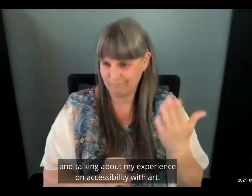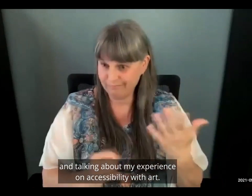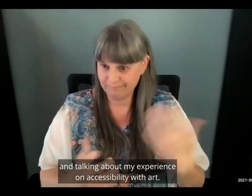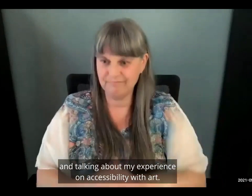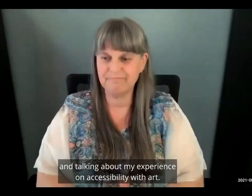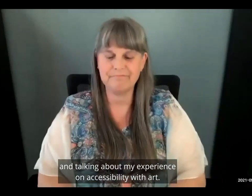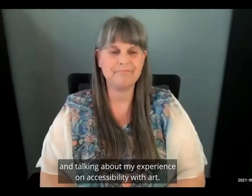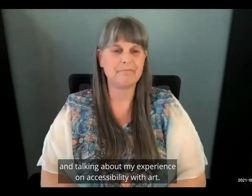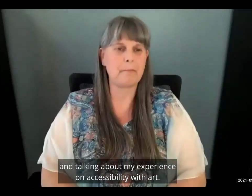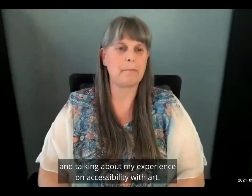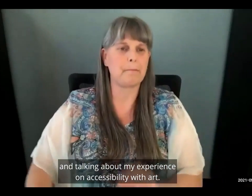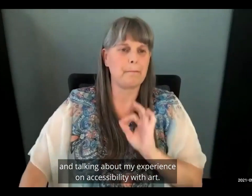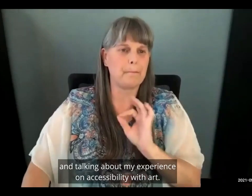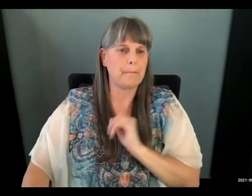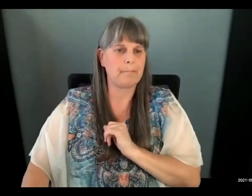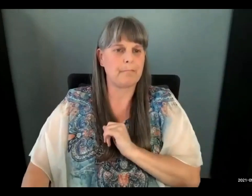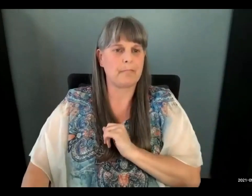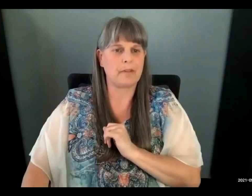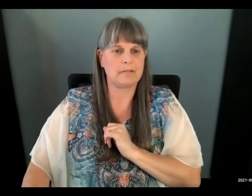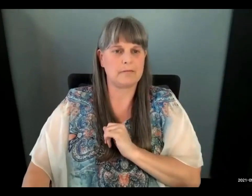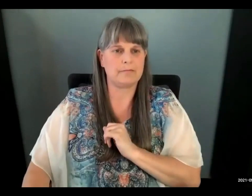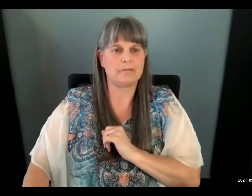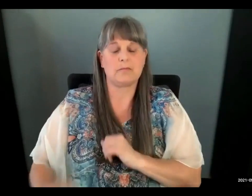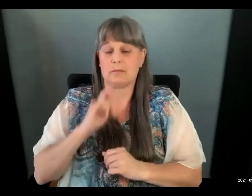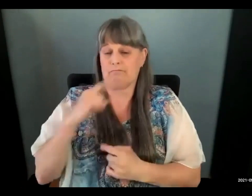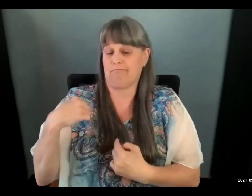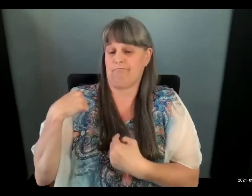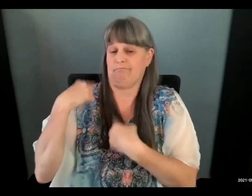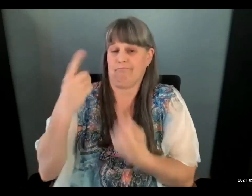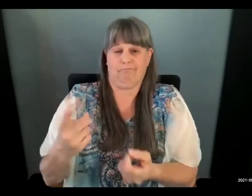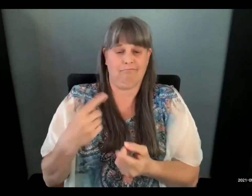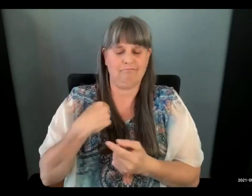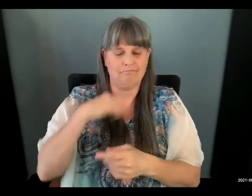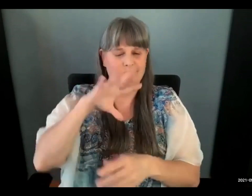on accessibility with art.